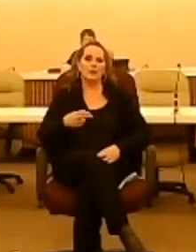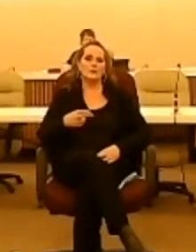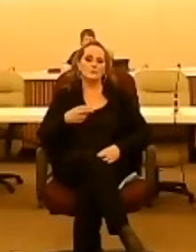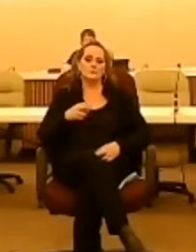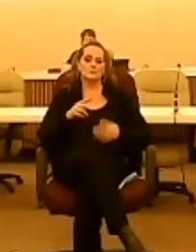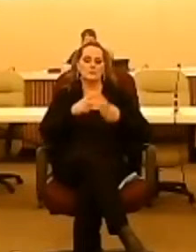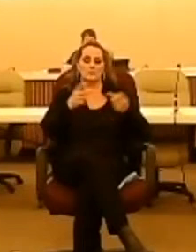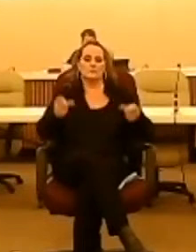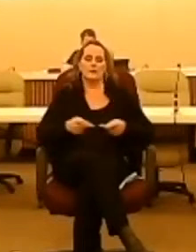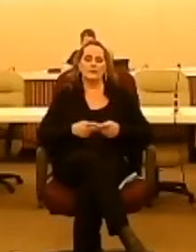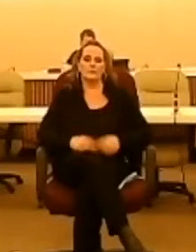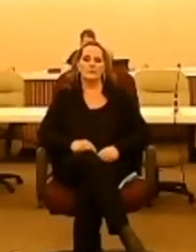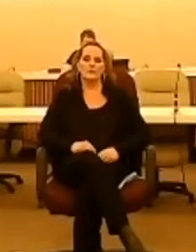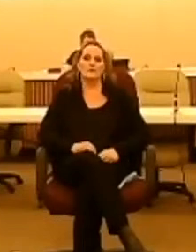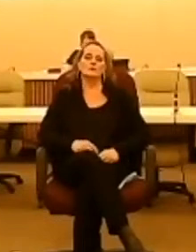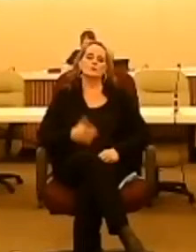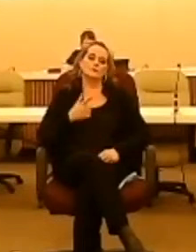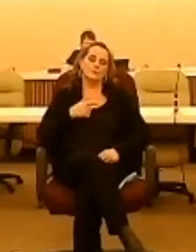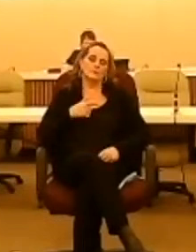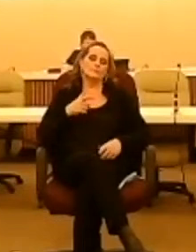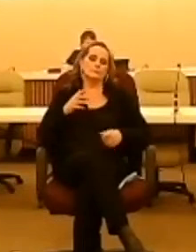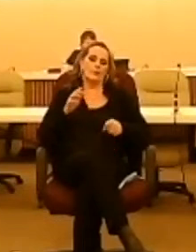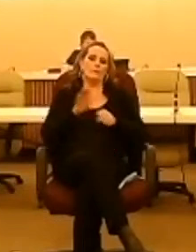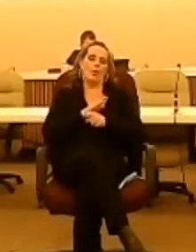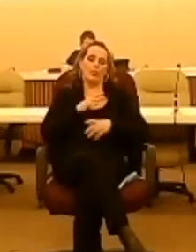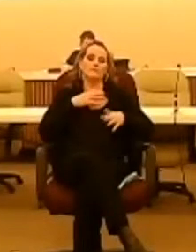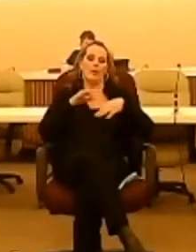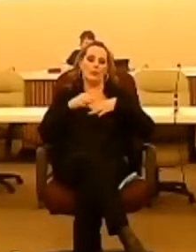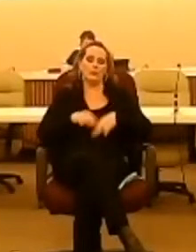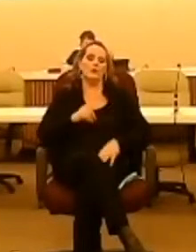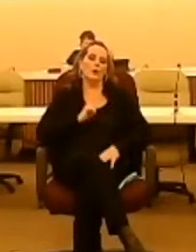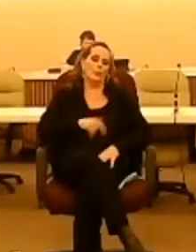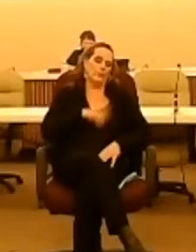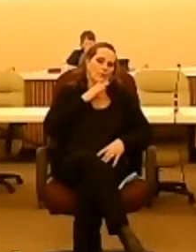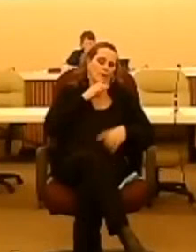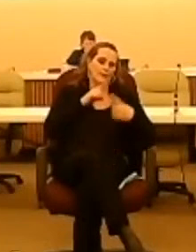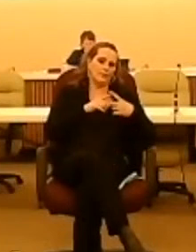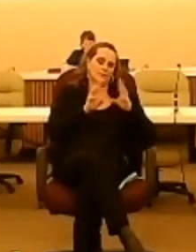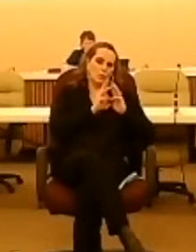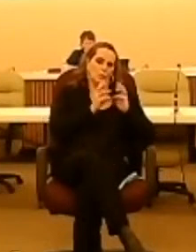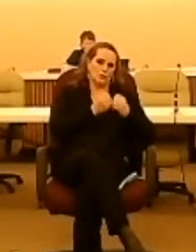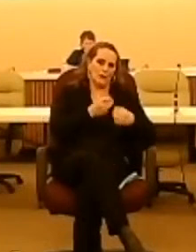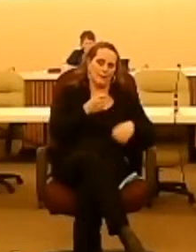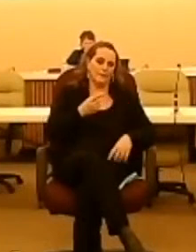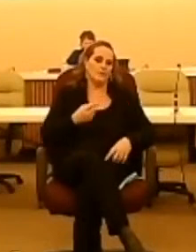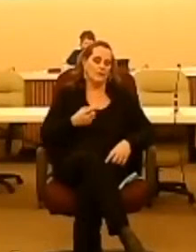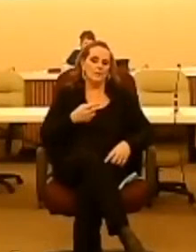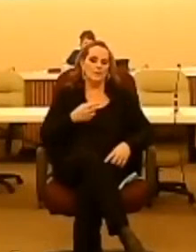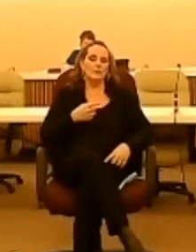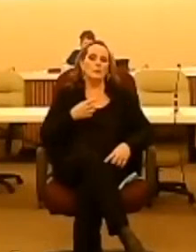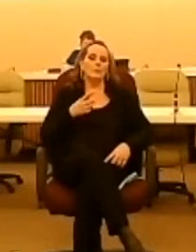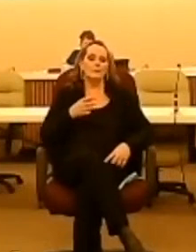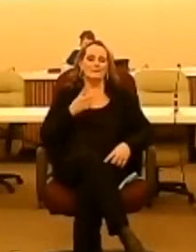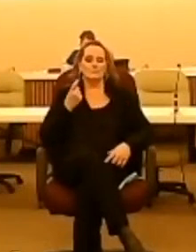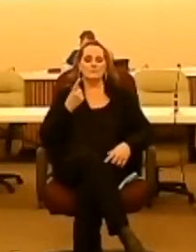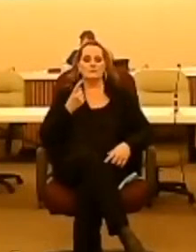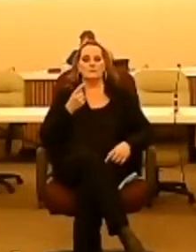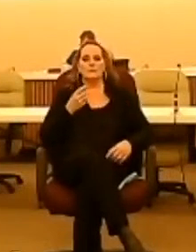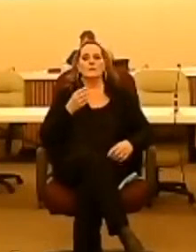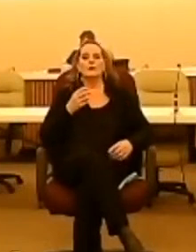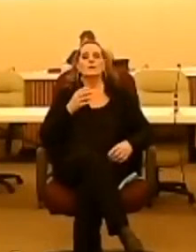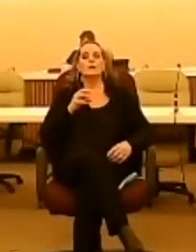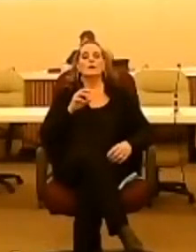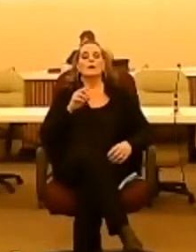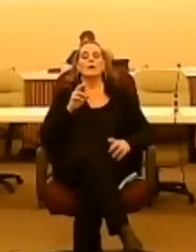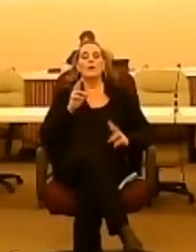So just to give a full update on that, we've talked about this at the workshop, but the property owner had put